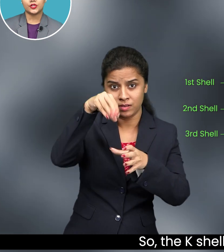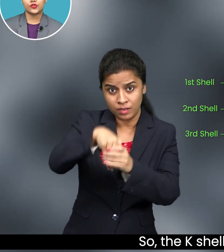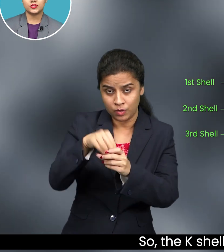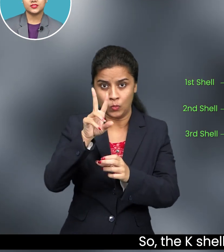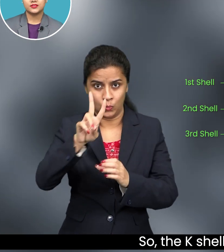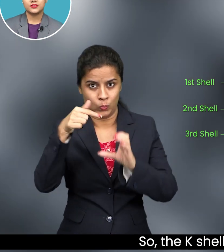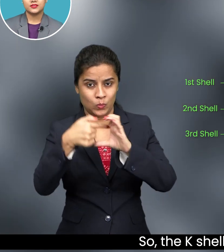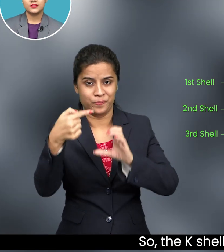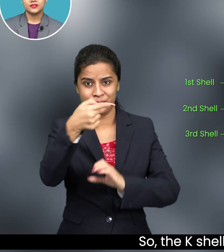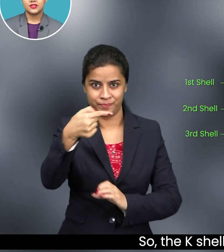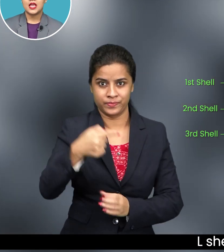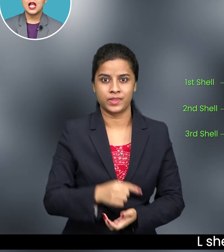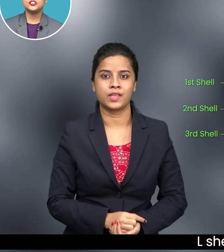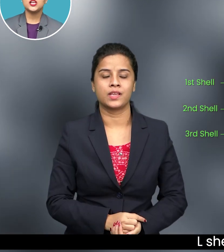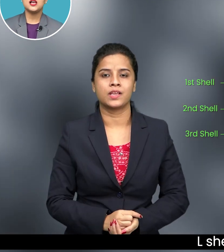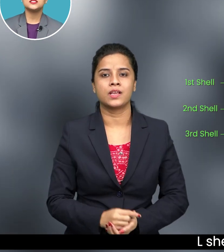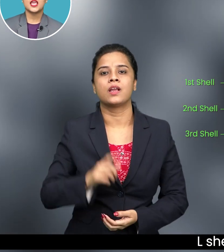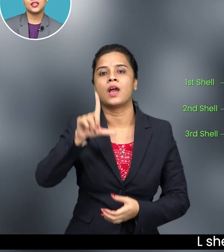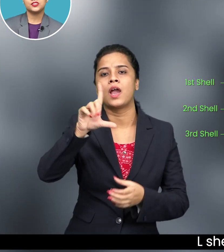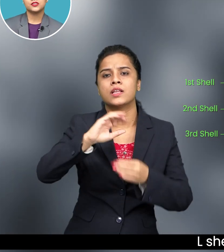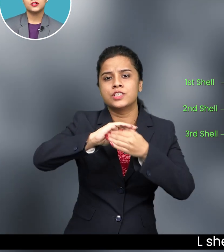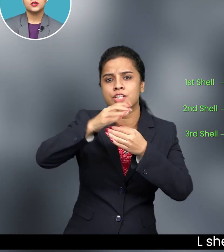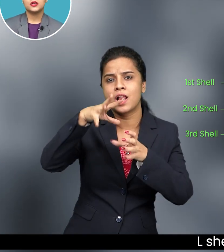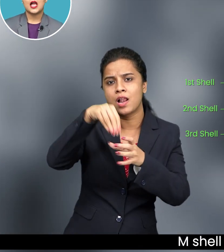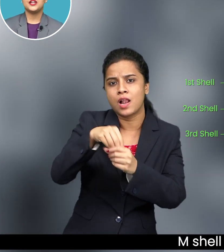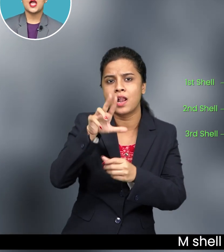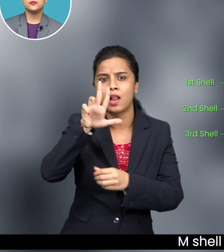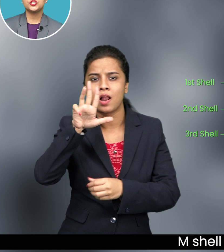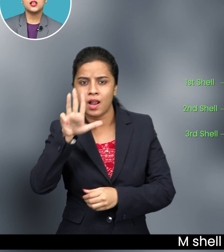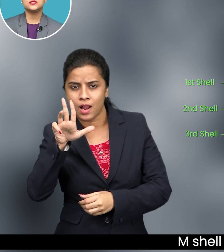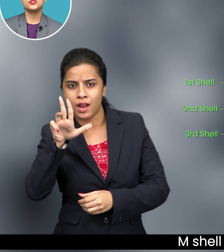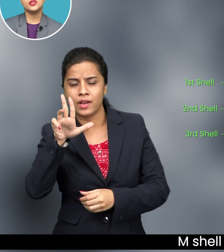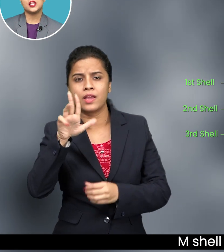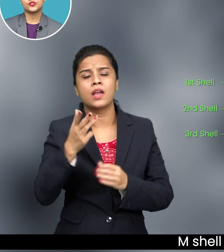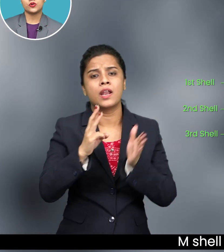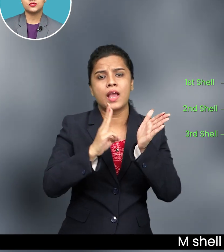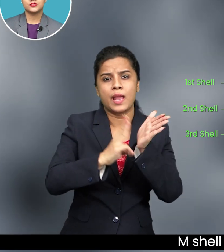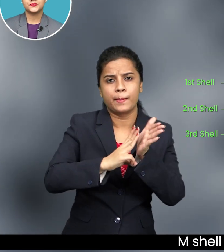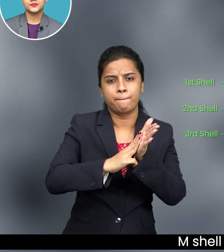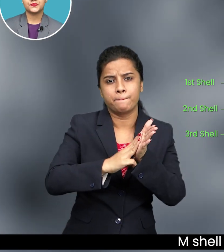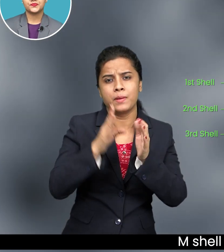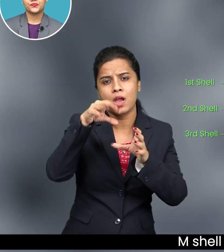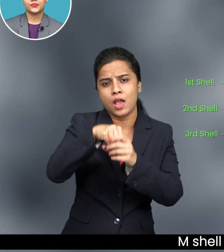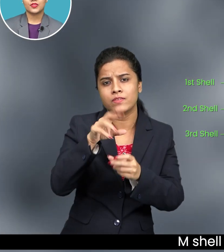2 electrons. L shell has 8 and M shell has 3 electrons.